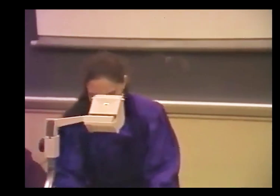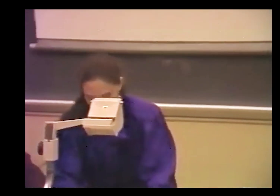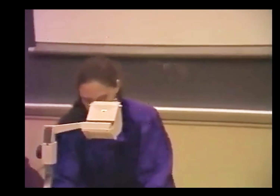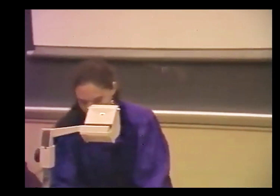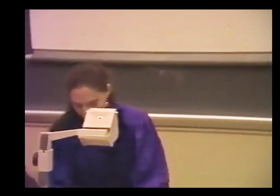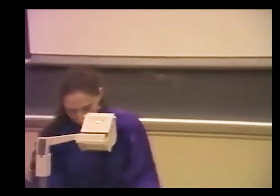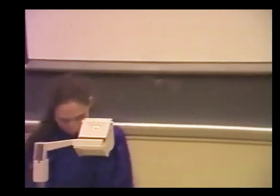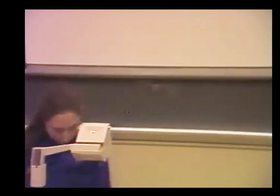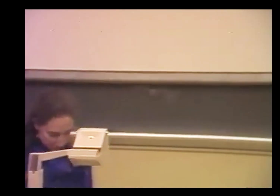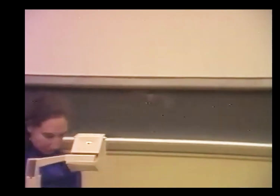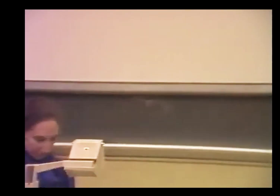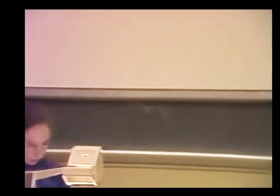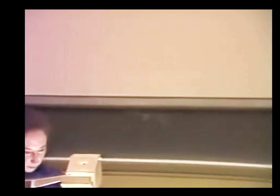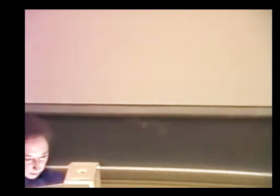Okay, so.